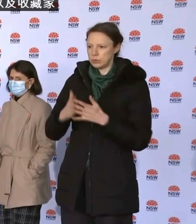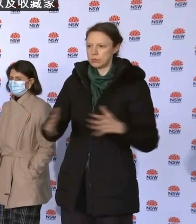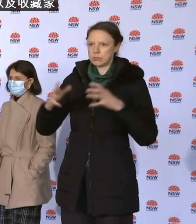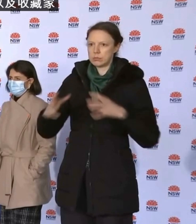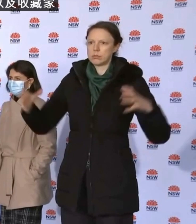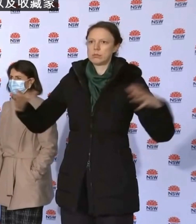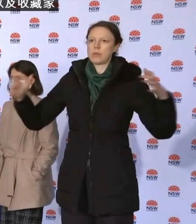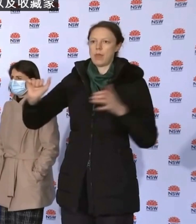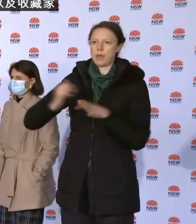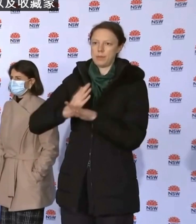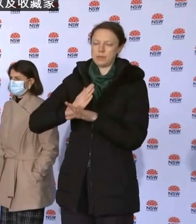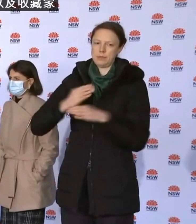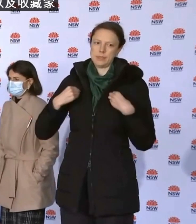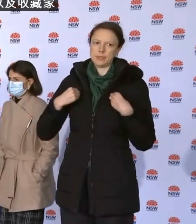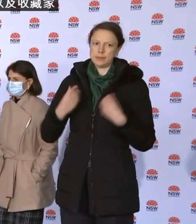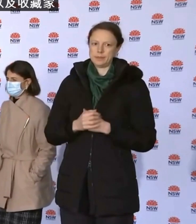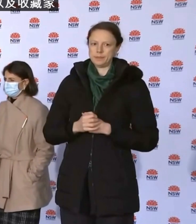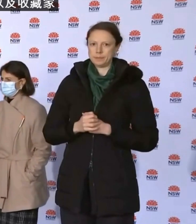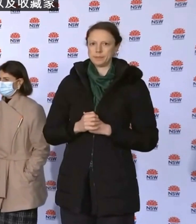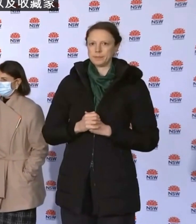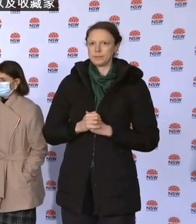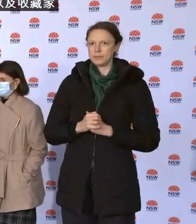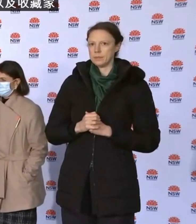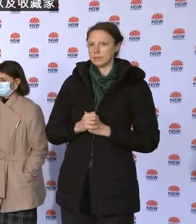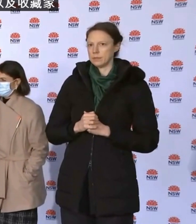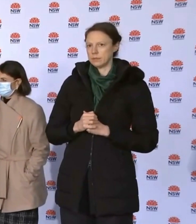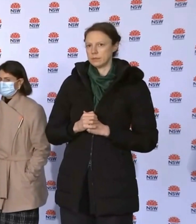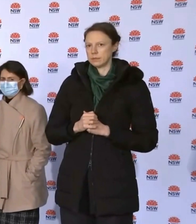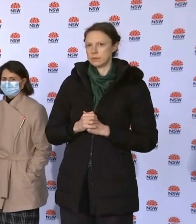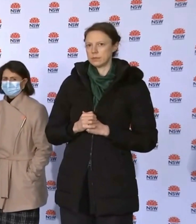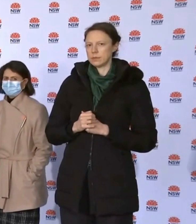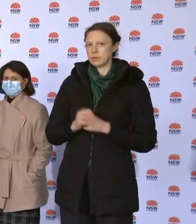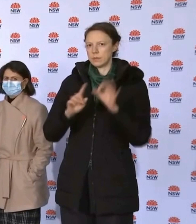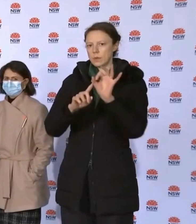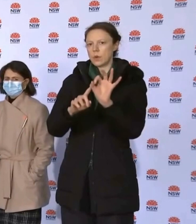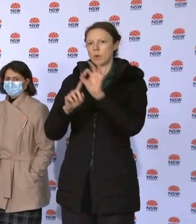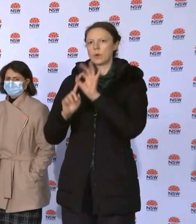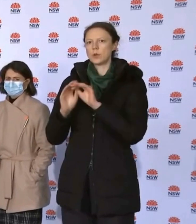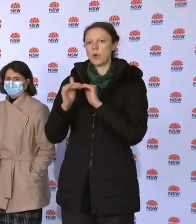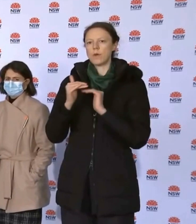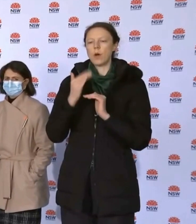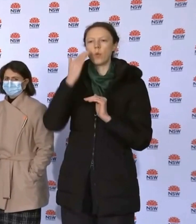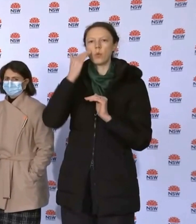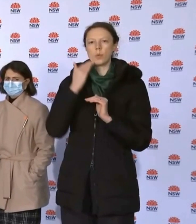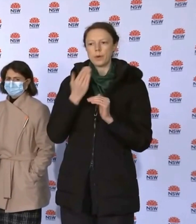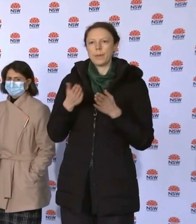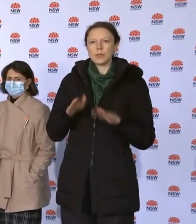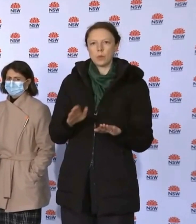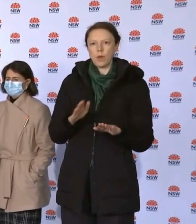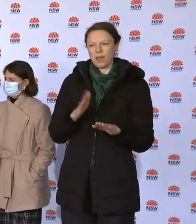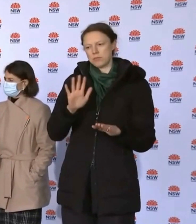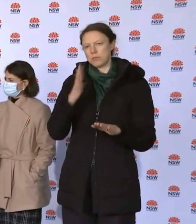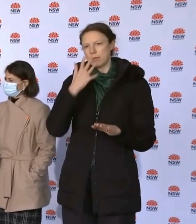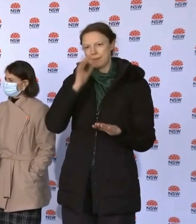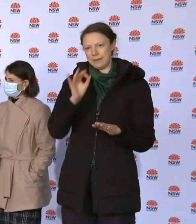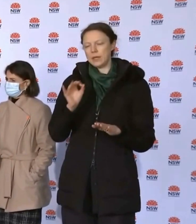The woman in her 50s was in her home. The woman in her 50s, can you explain about her who's died, why she was in the home and not